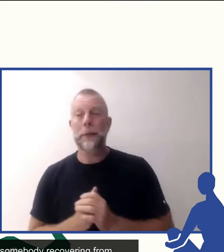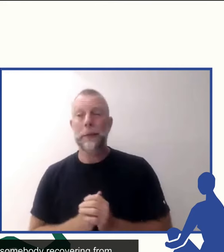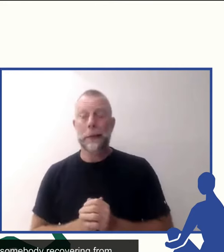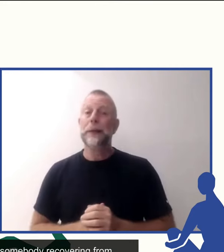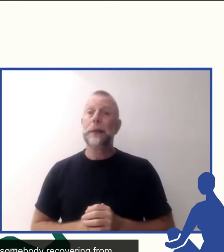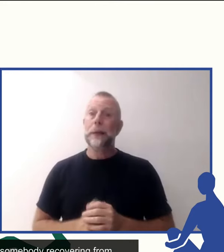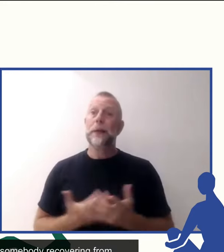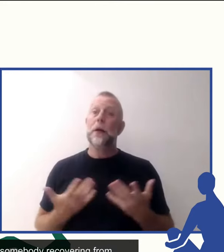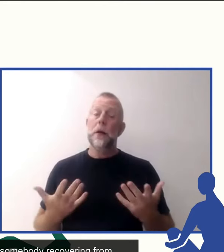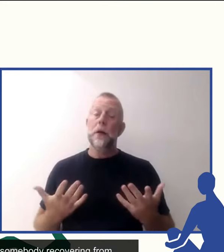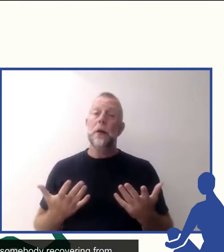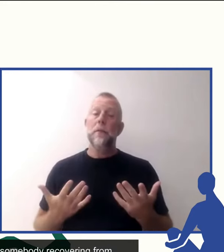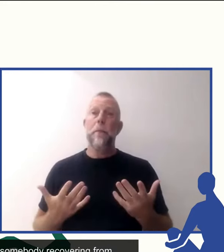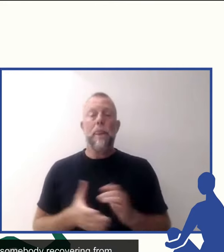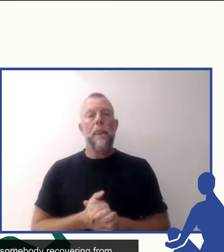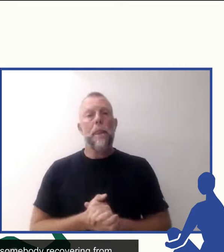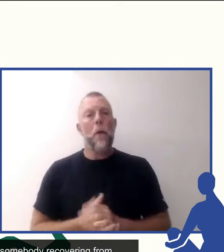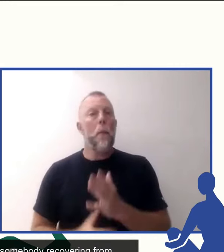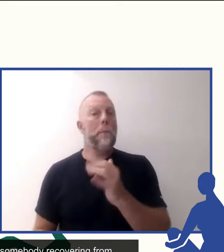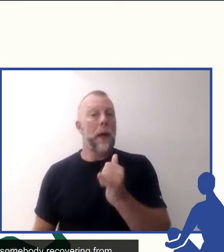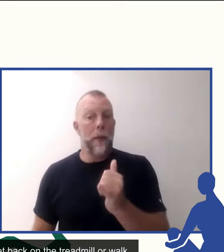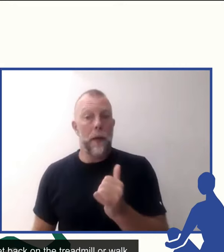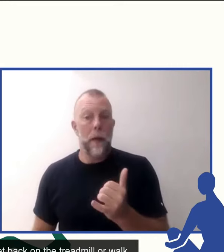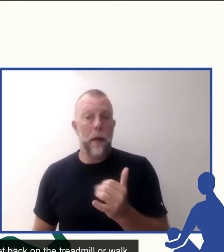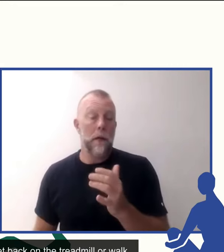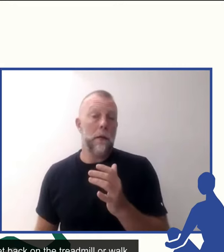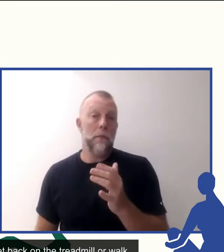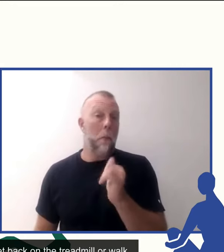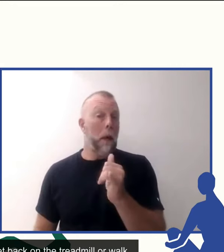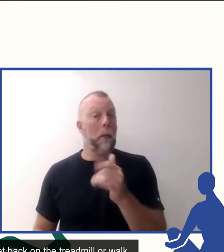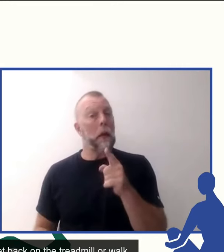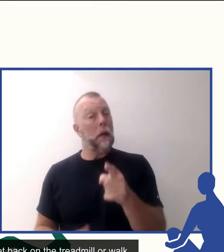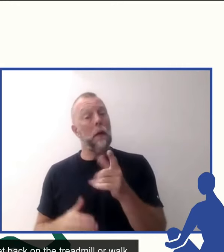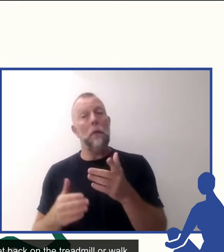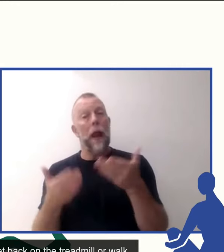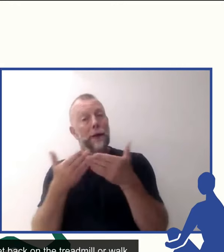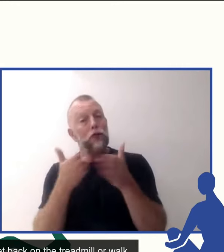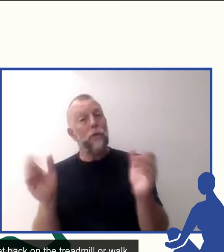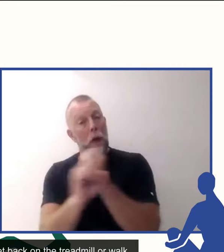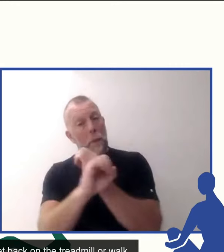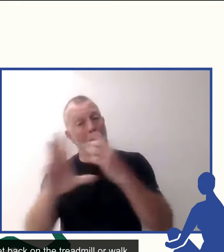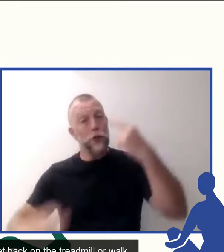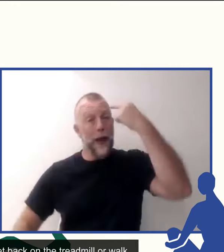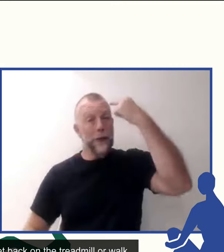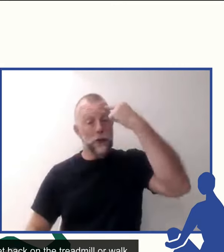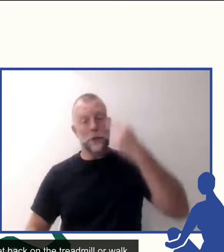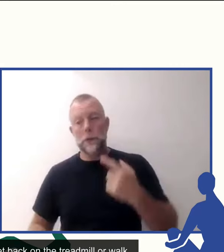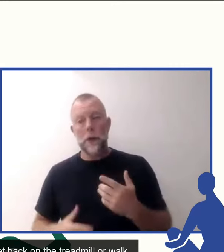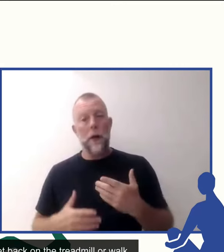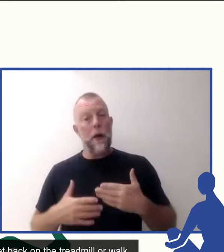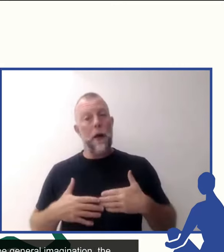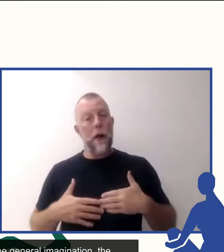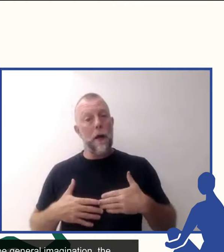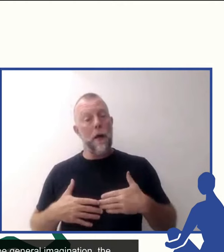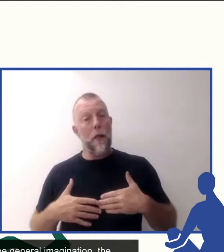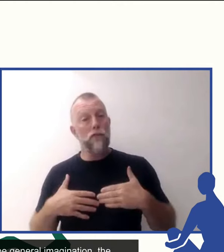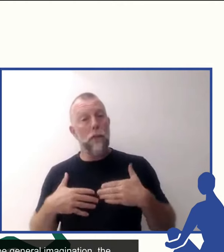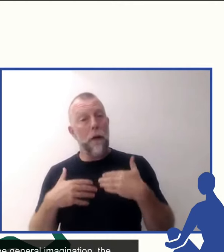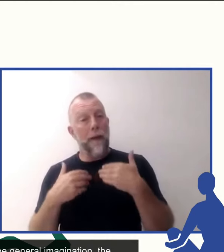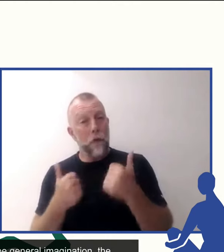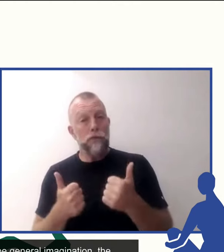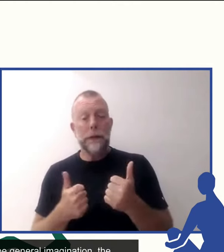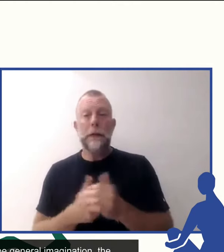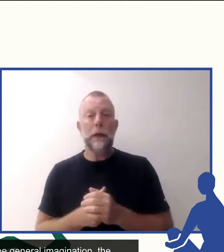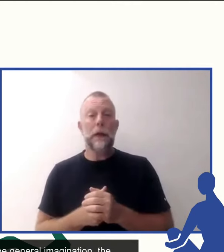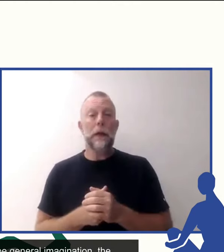the maybe general imagination, the recovery, some person sort of reclining